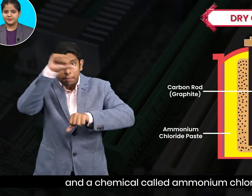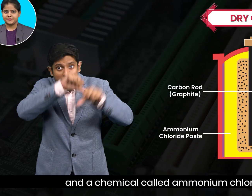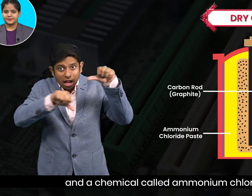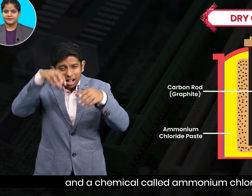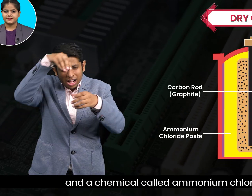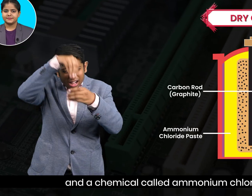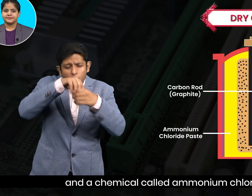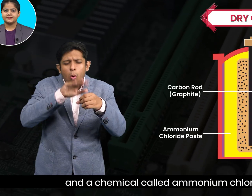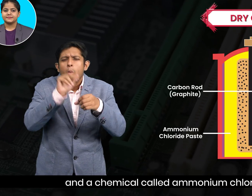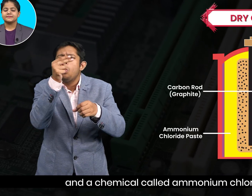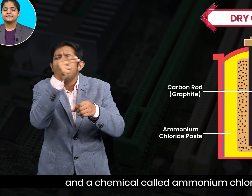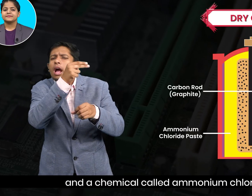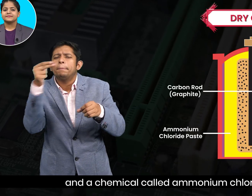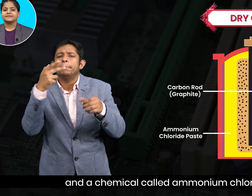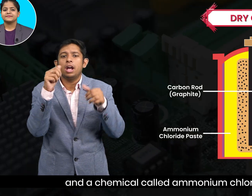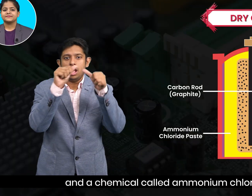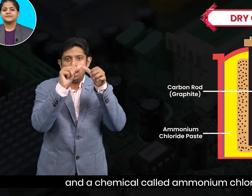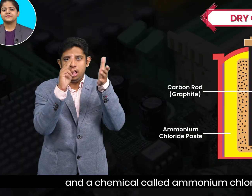chloride.